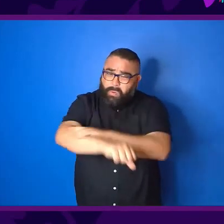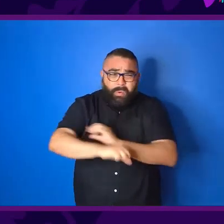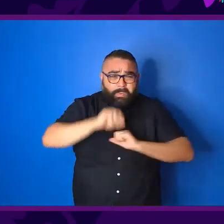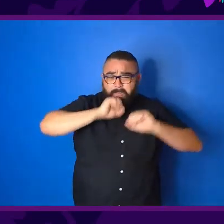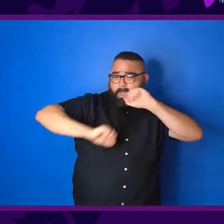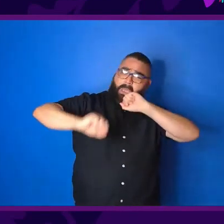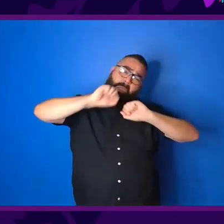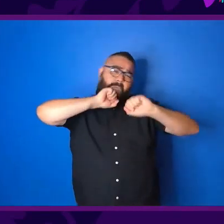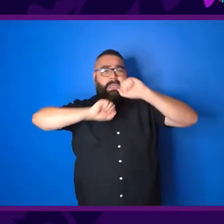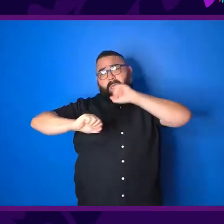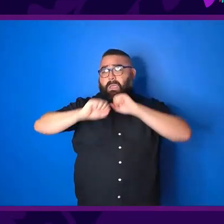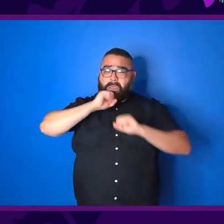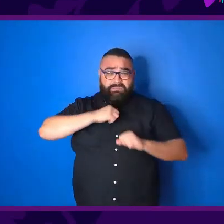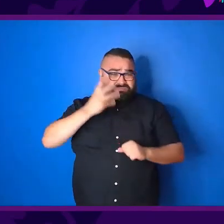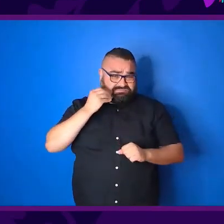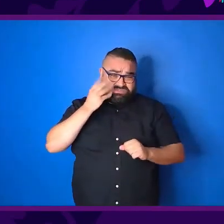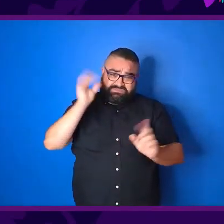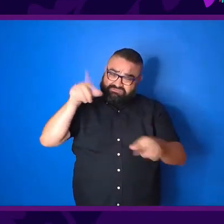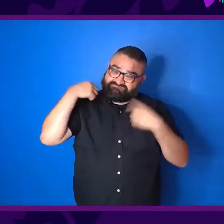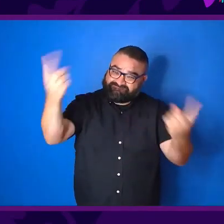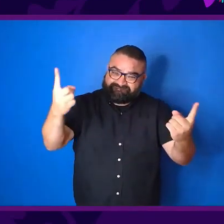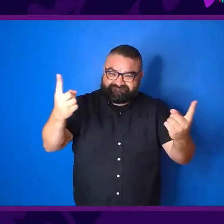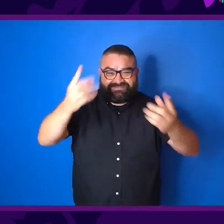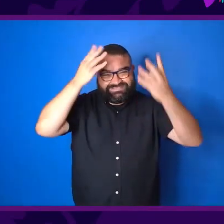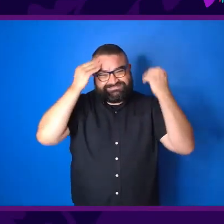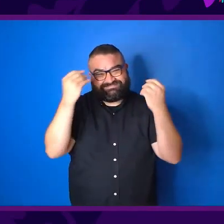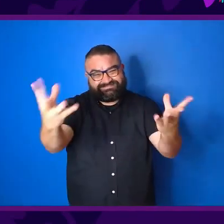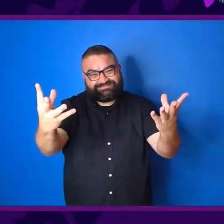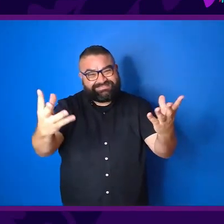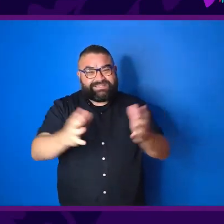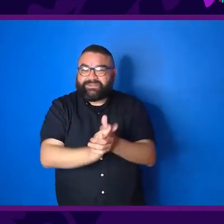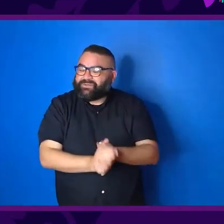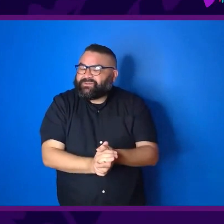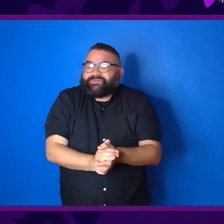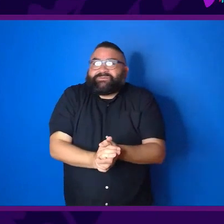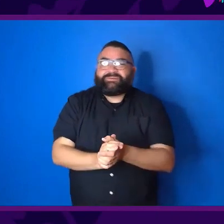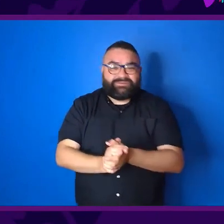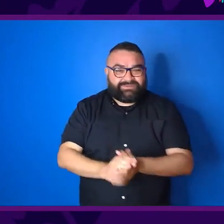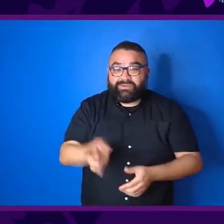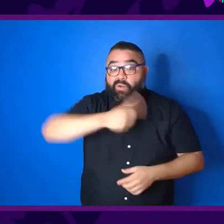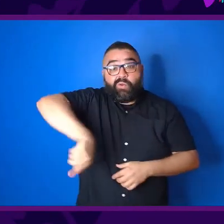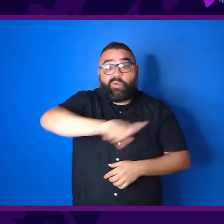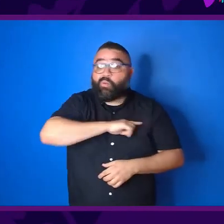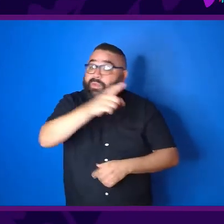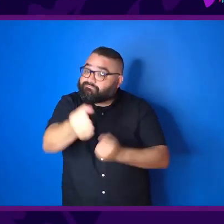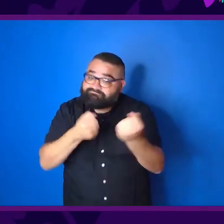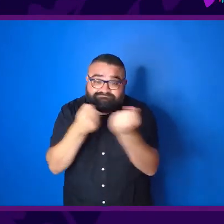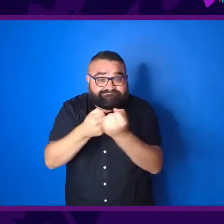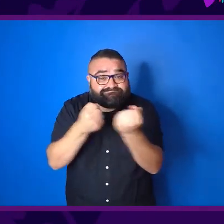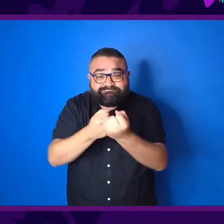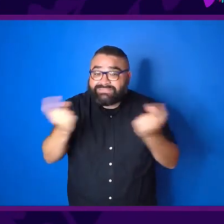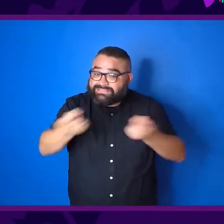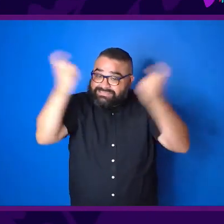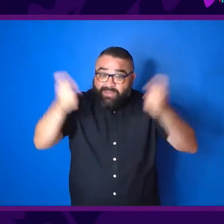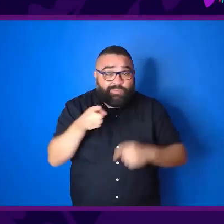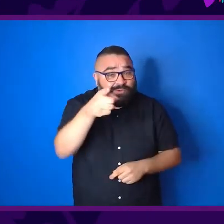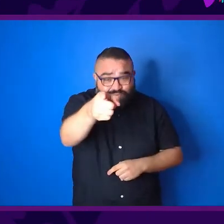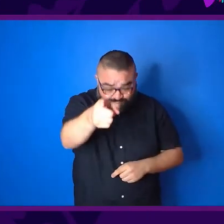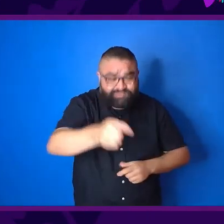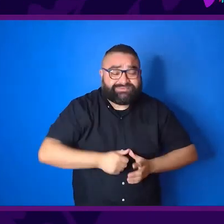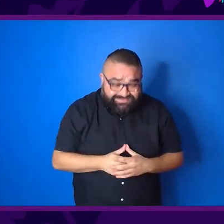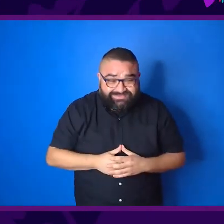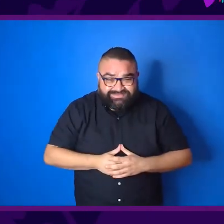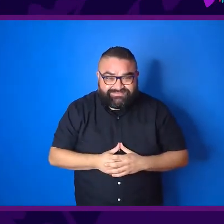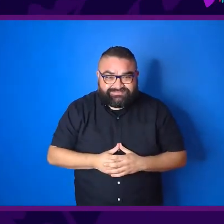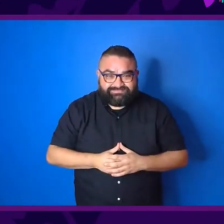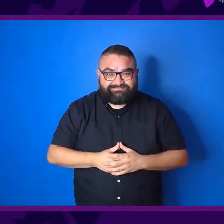trying circumstances. I just want you to know that we lift you up, we honor you, we celebrate you. I'm in from my home.